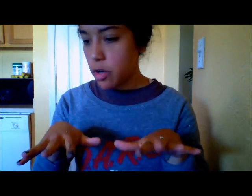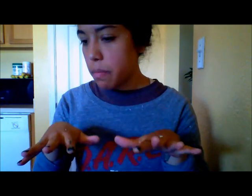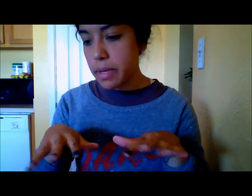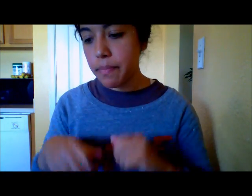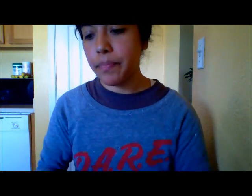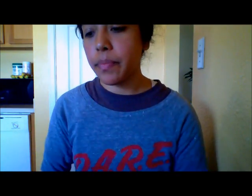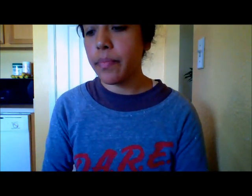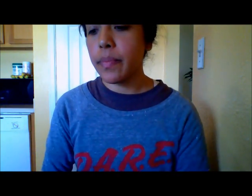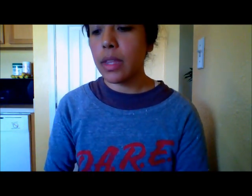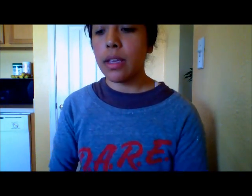drop it.